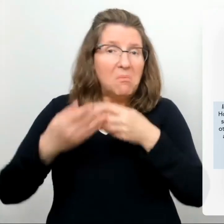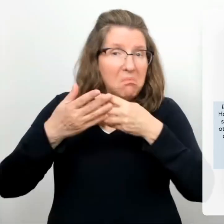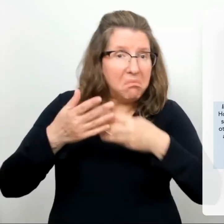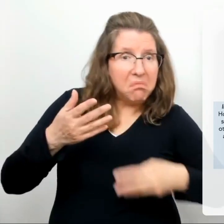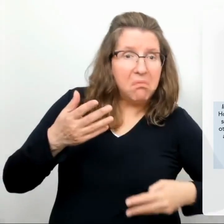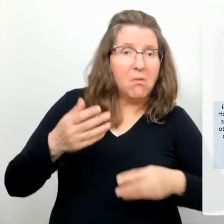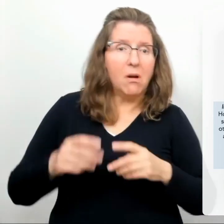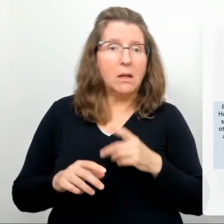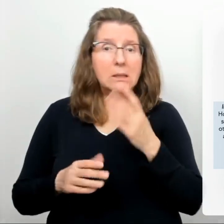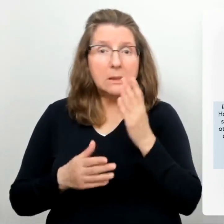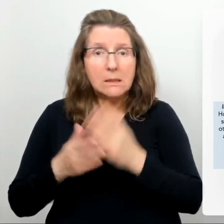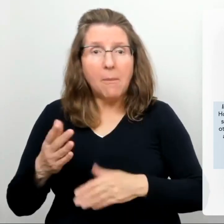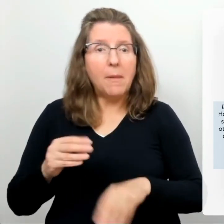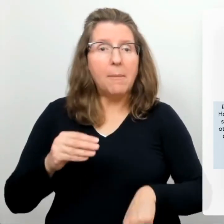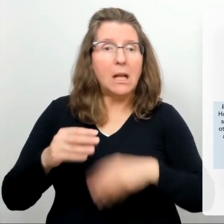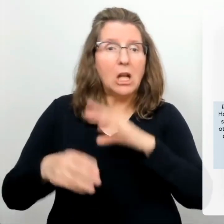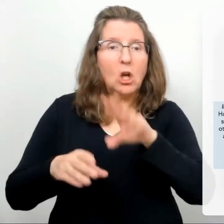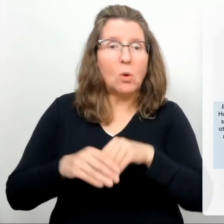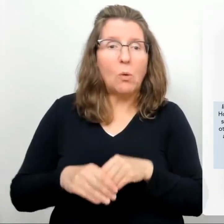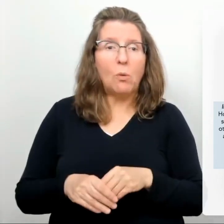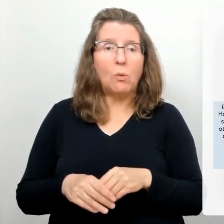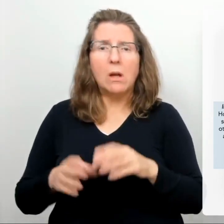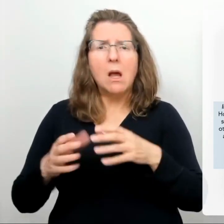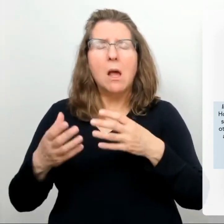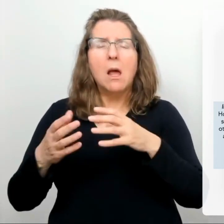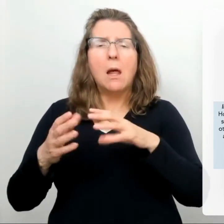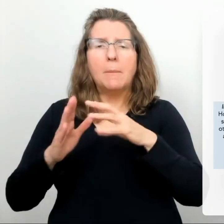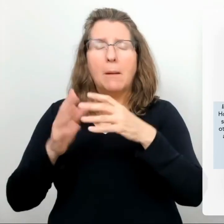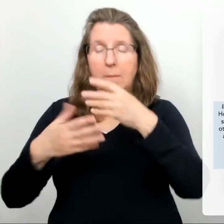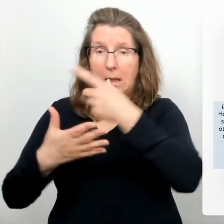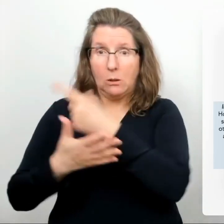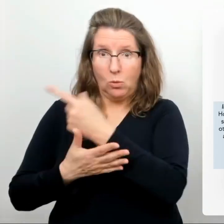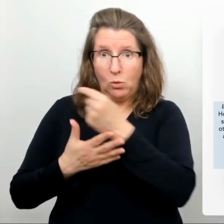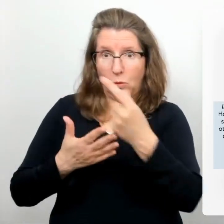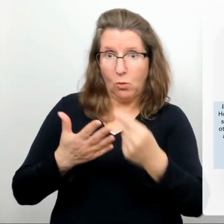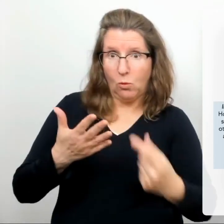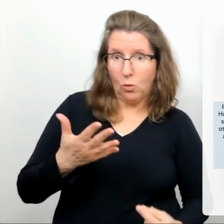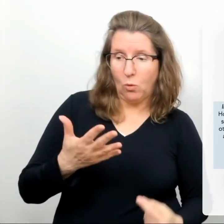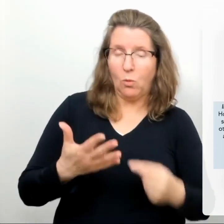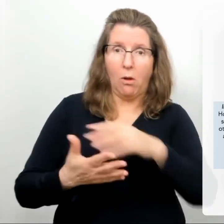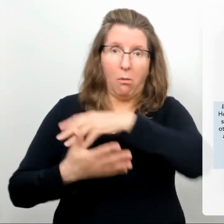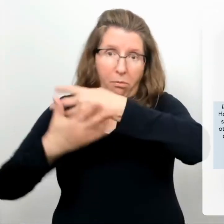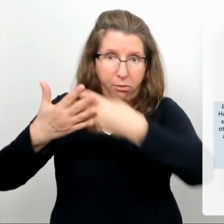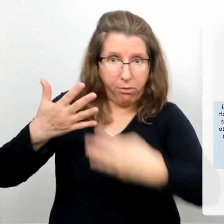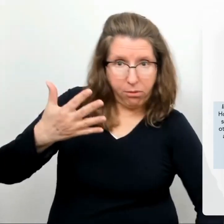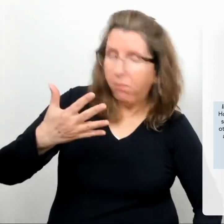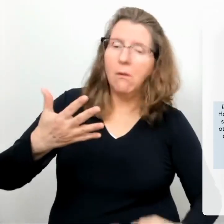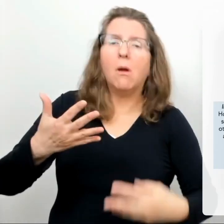We have a list here for Aiden. One item mentions breaking down the steps of some